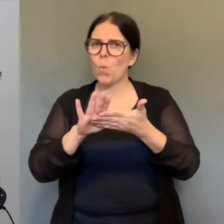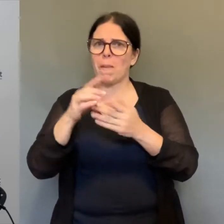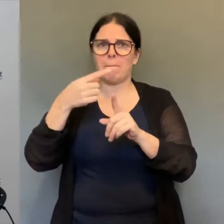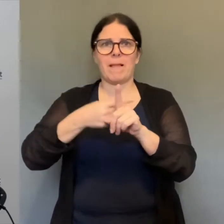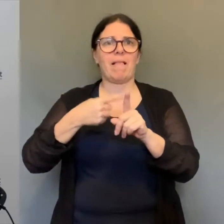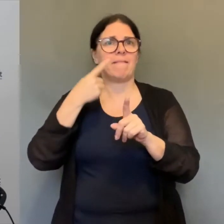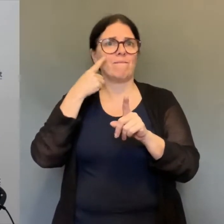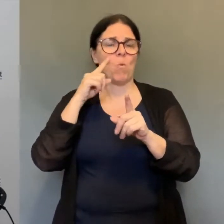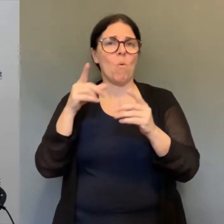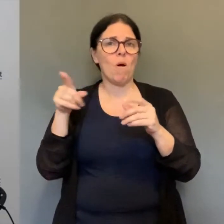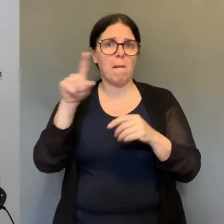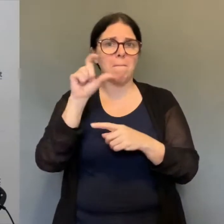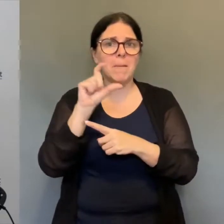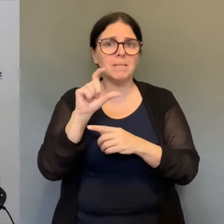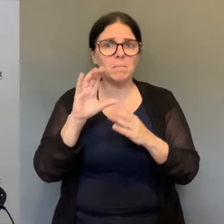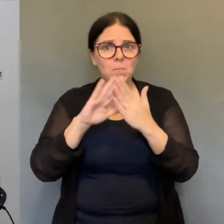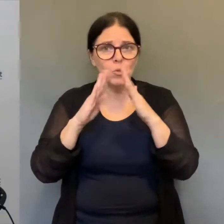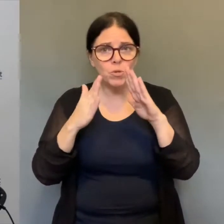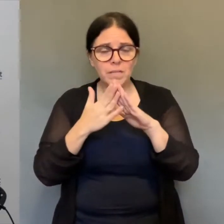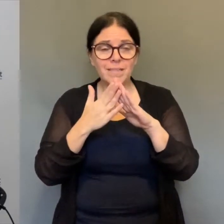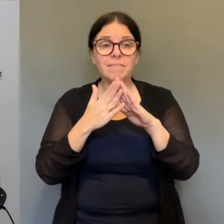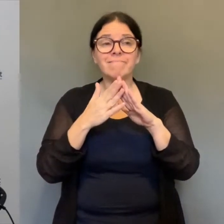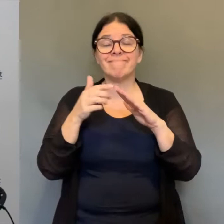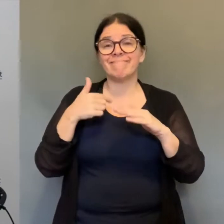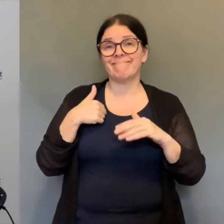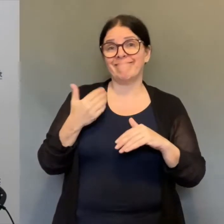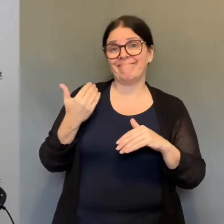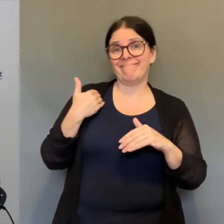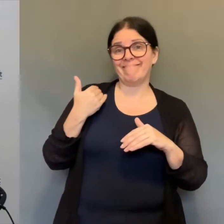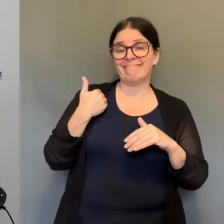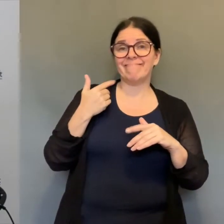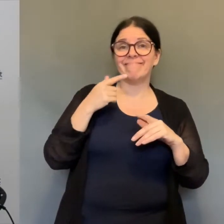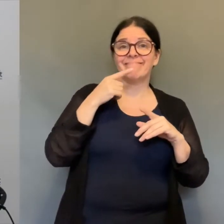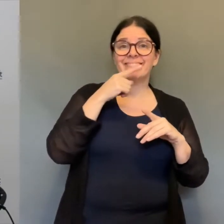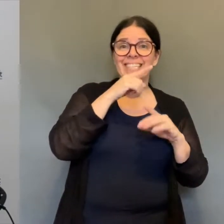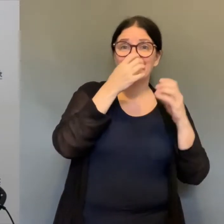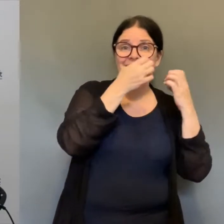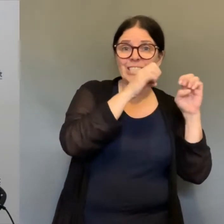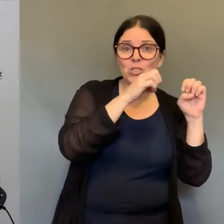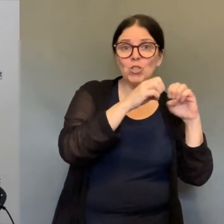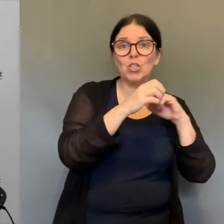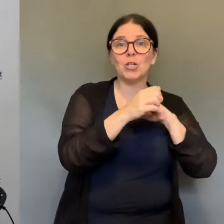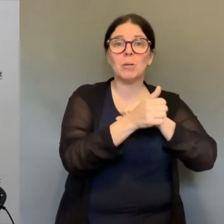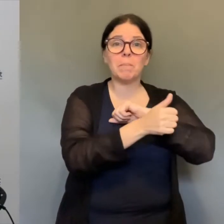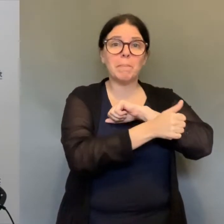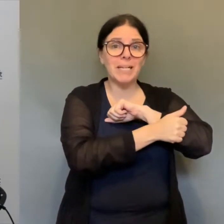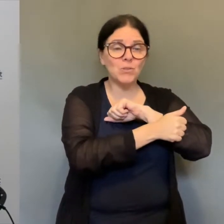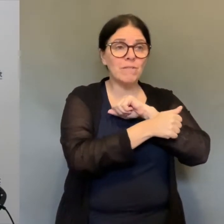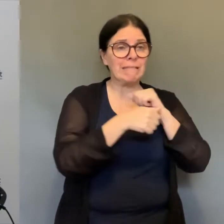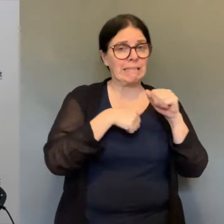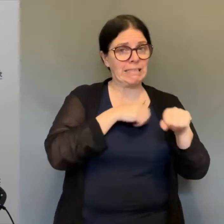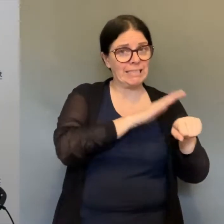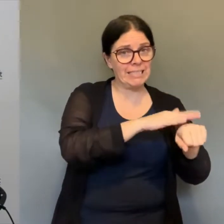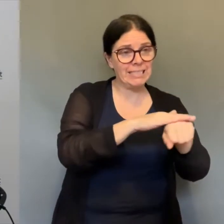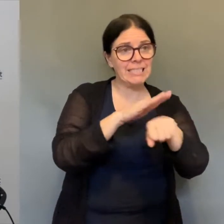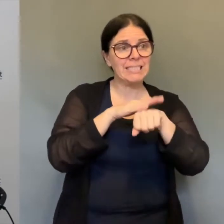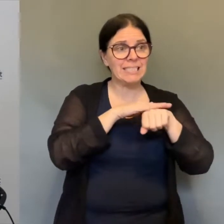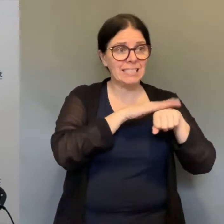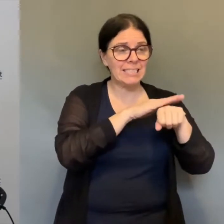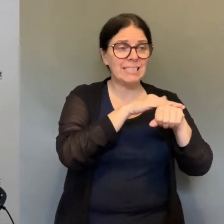physical distancing as much as possible and do not gather in more than 5 numbers. Thank you.